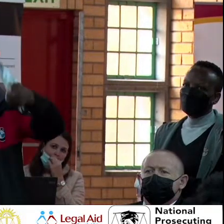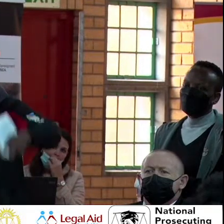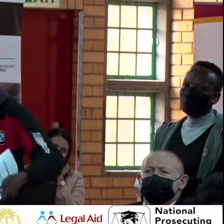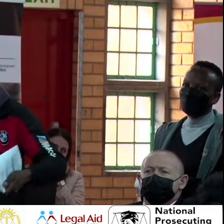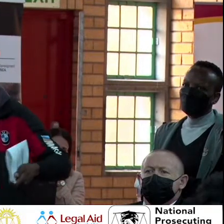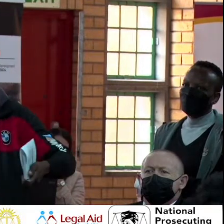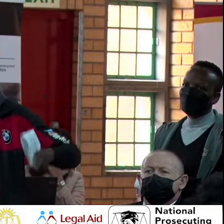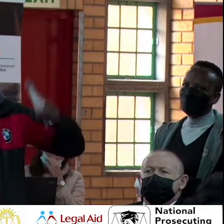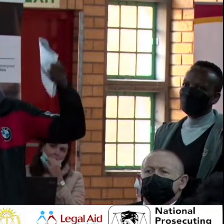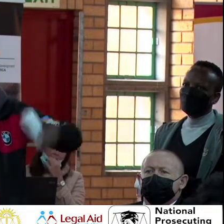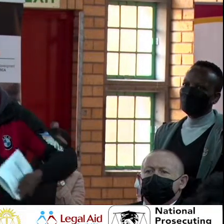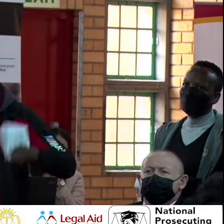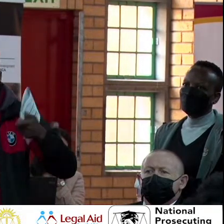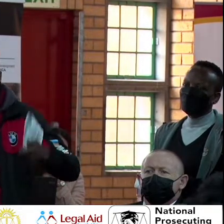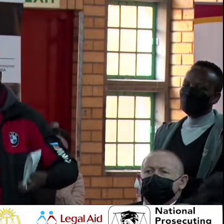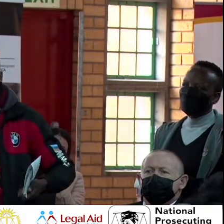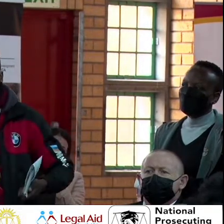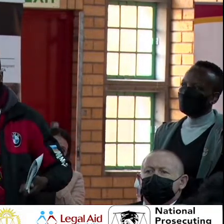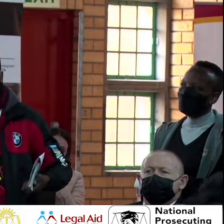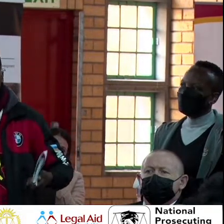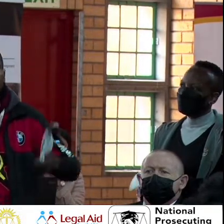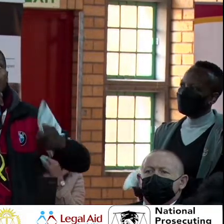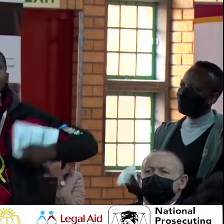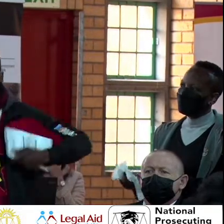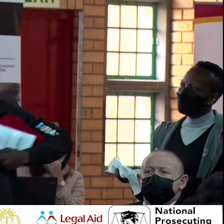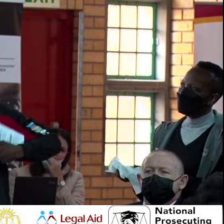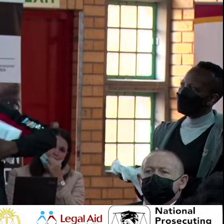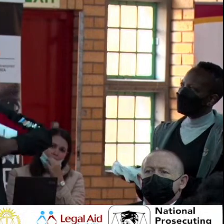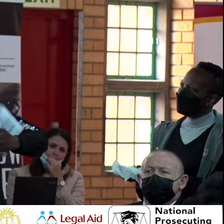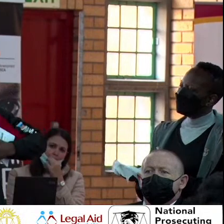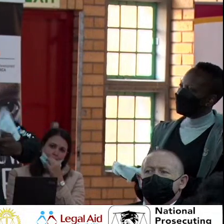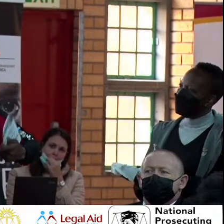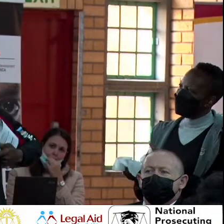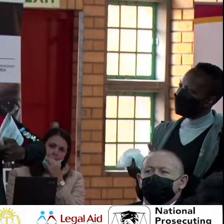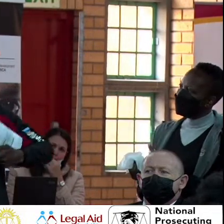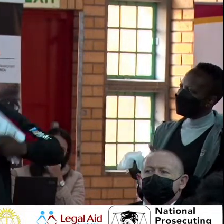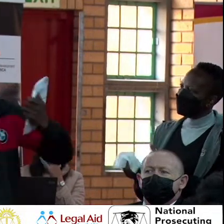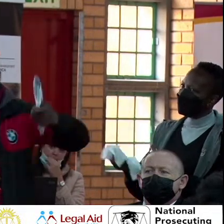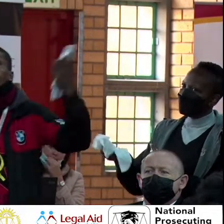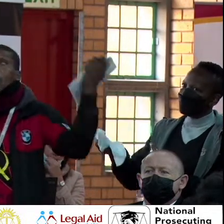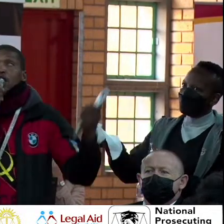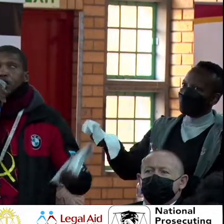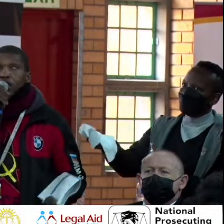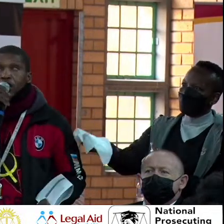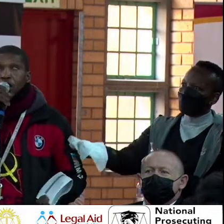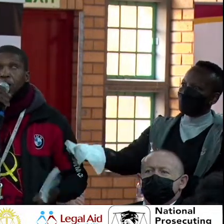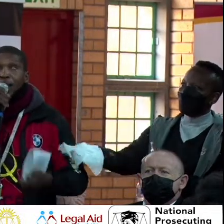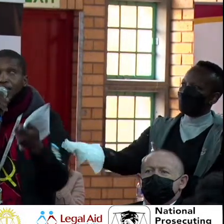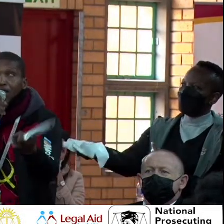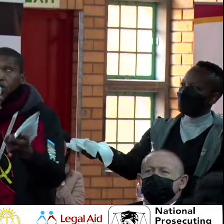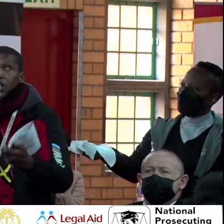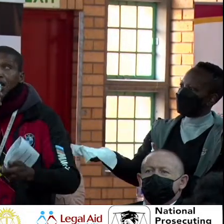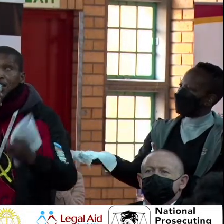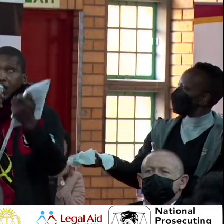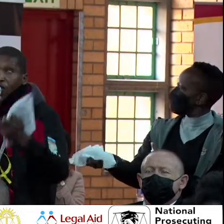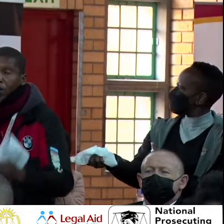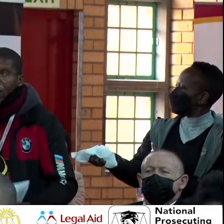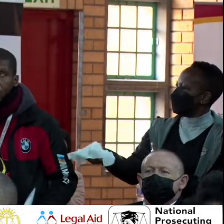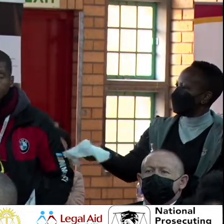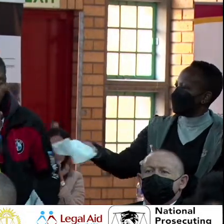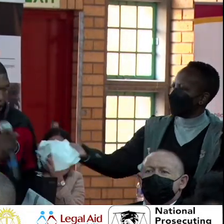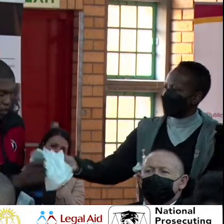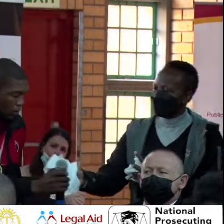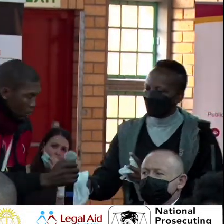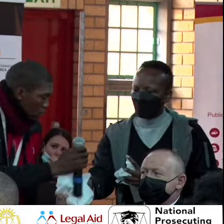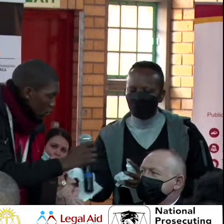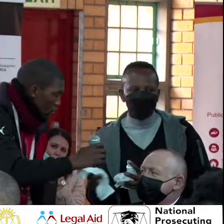that he's facing and challenge the justice system. At some point, I see him as if he wants to delay justice. Okay, but it's his own right. Thank you very much. Thank you